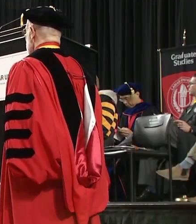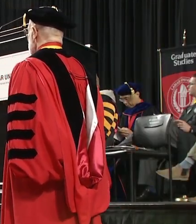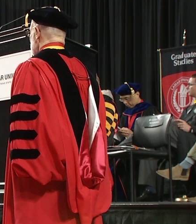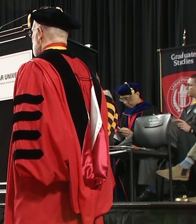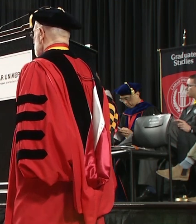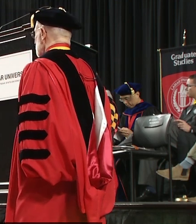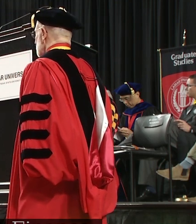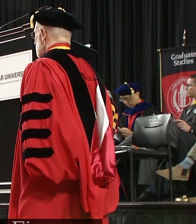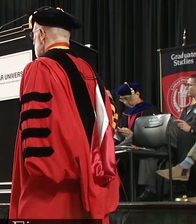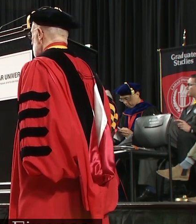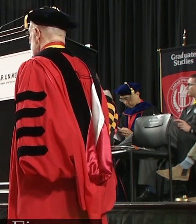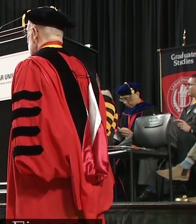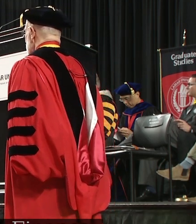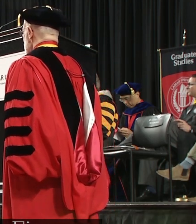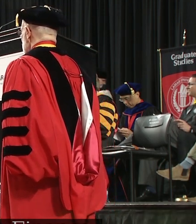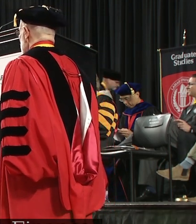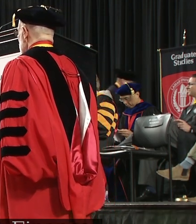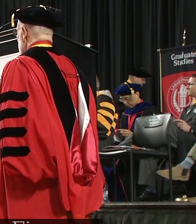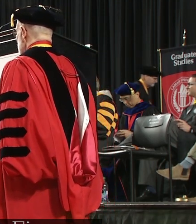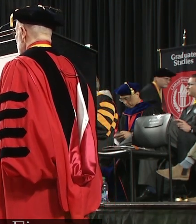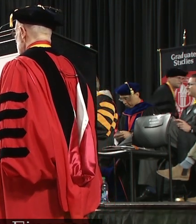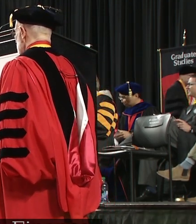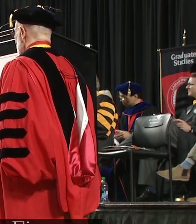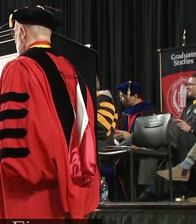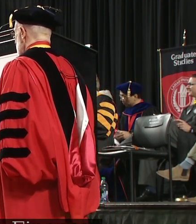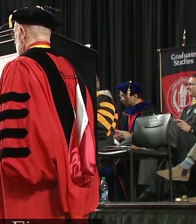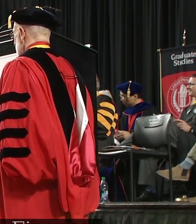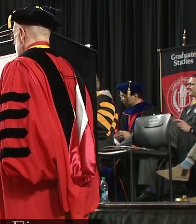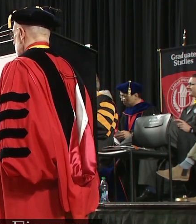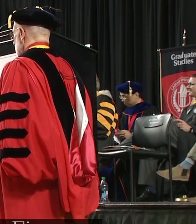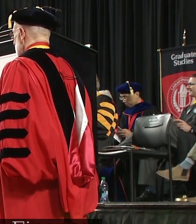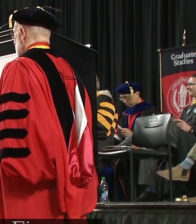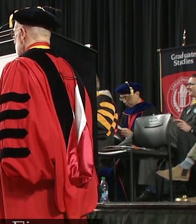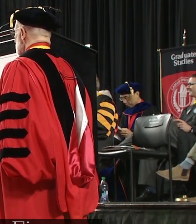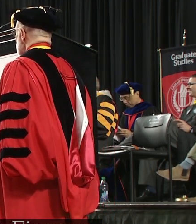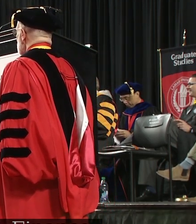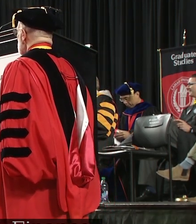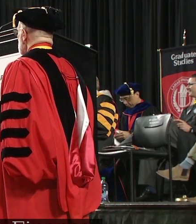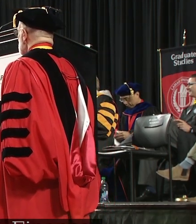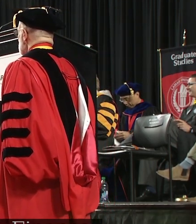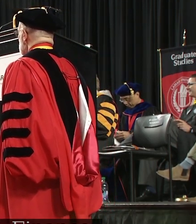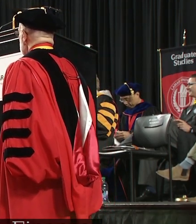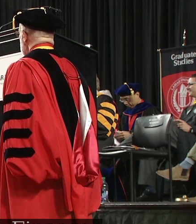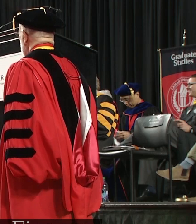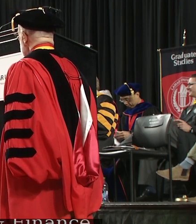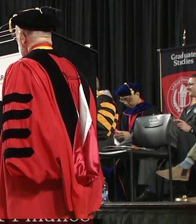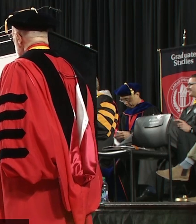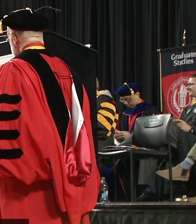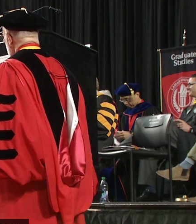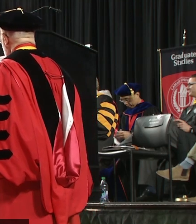Brandy Rochelle Posey, summa cum laude, Beta Gamma Sigma.